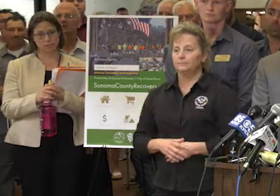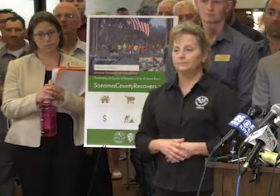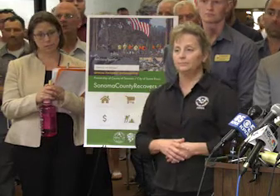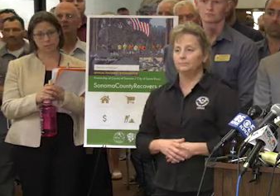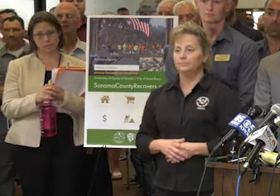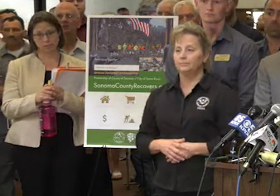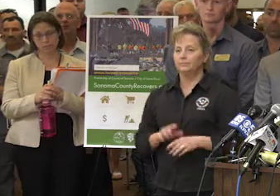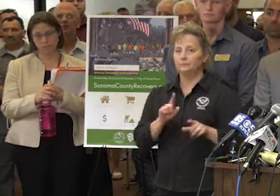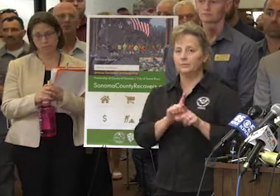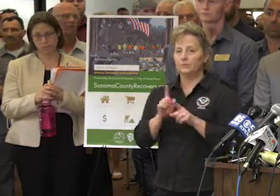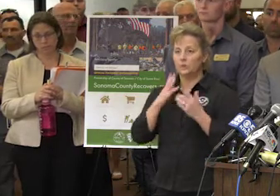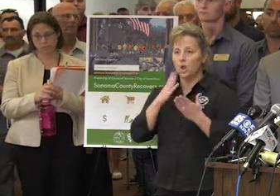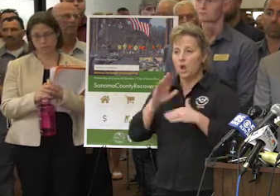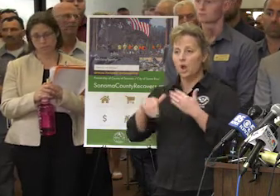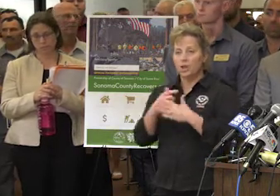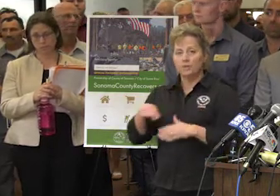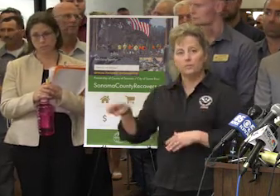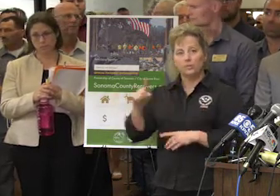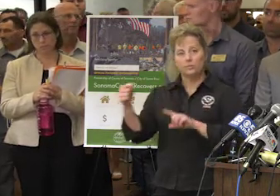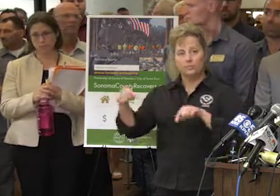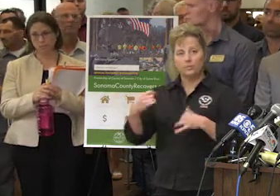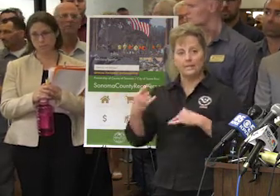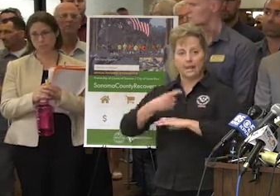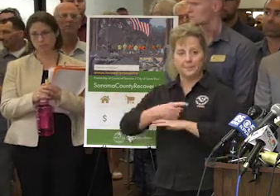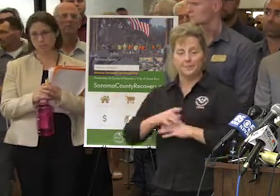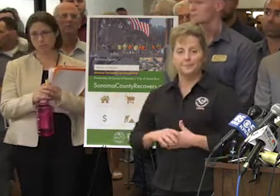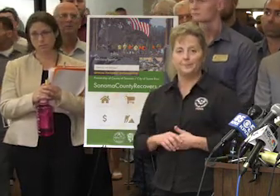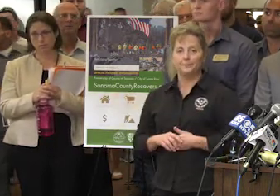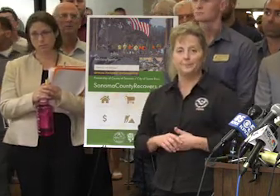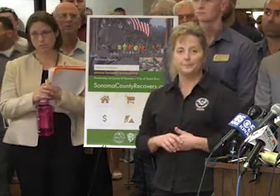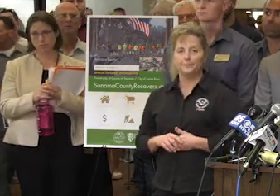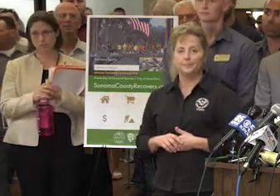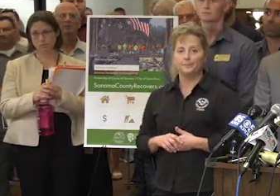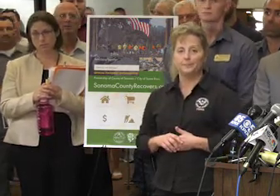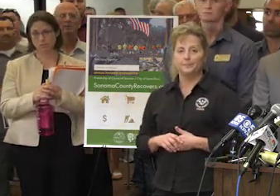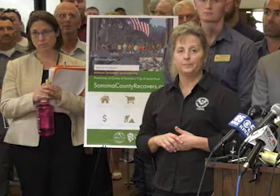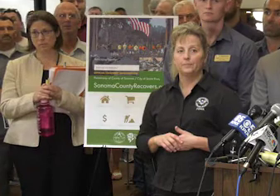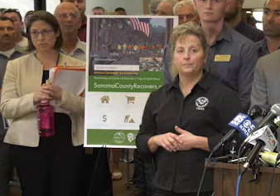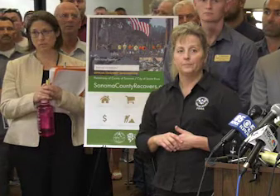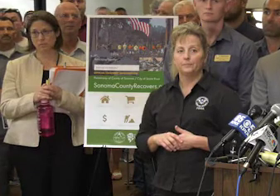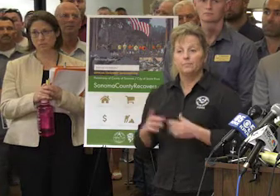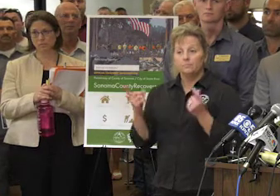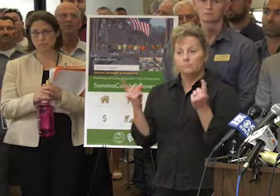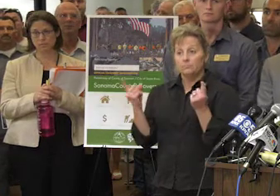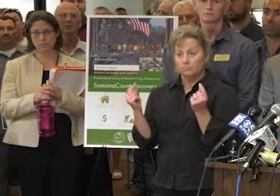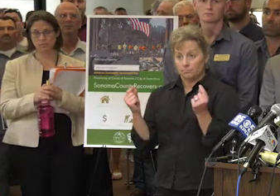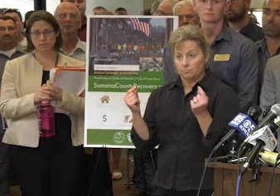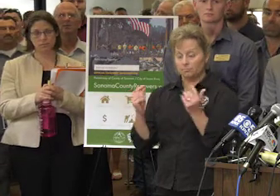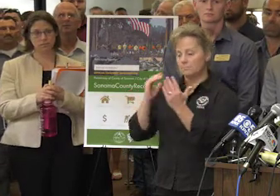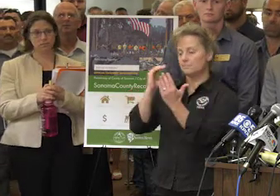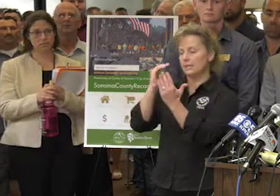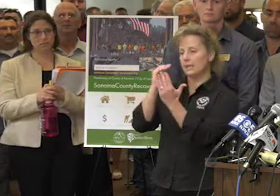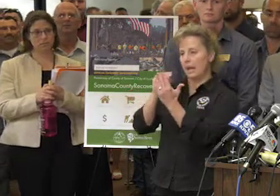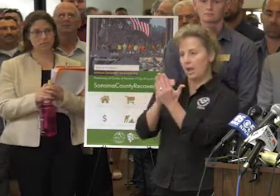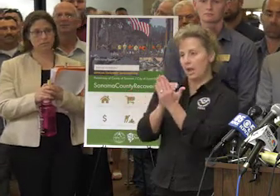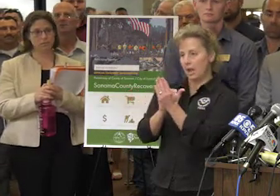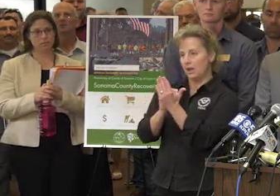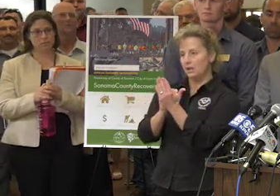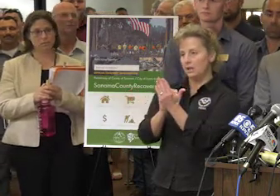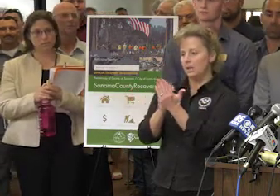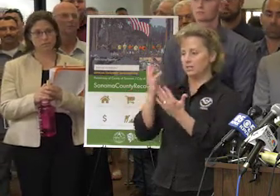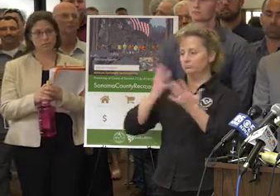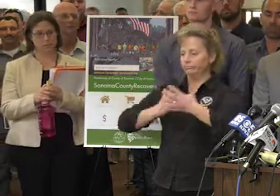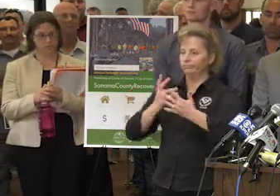also grateful to all of you for being here today. What we'd like to be able to do is outline the debris